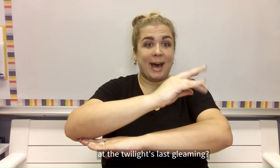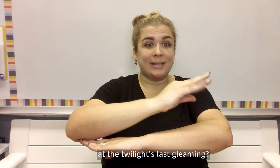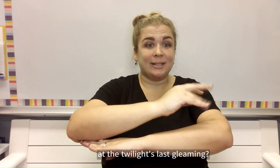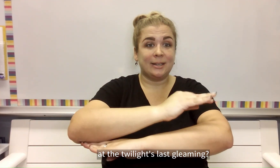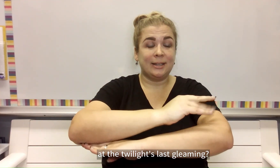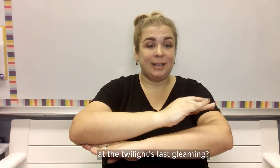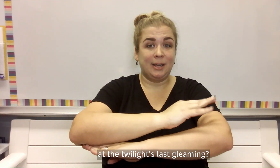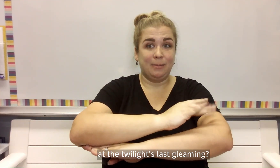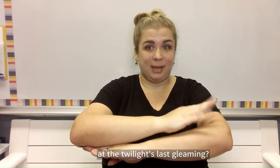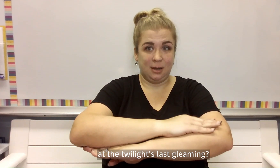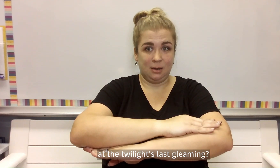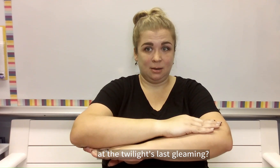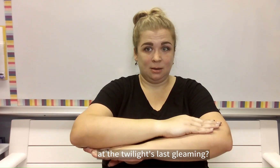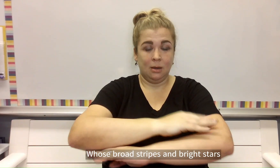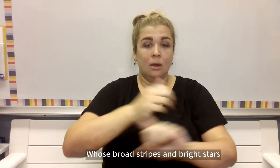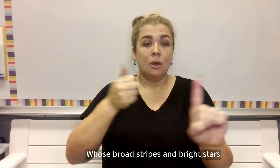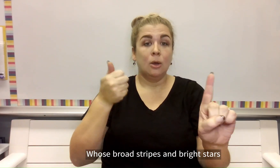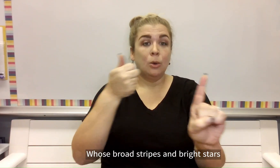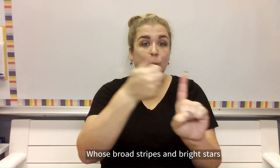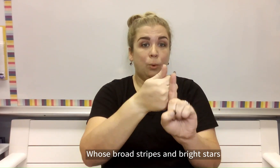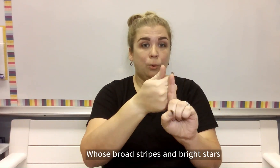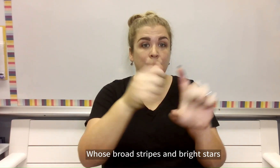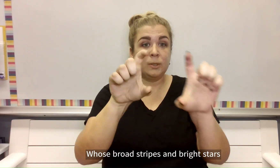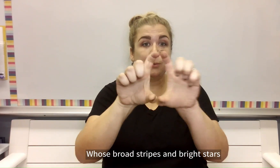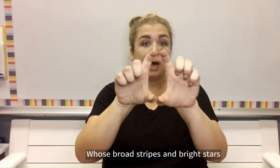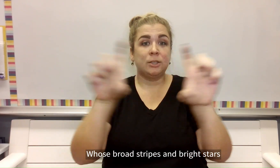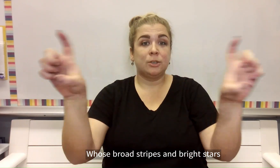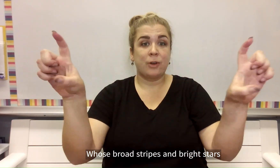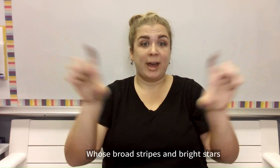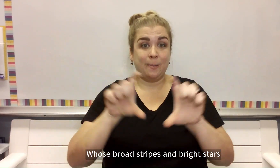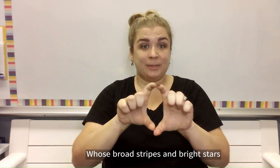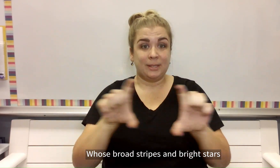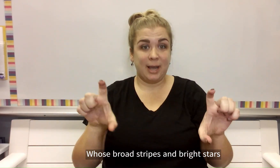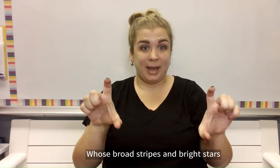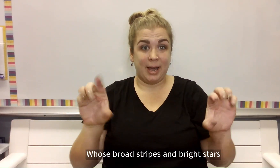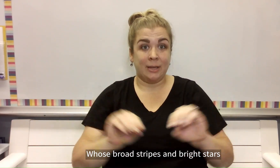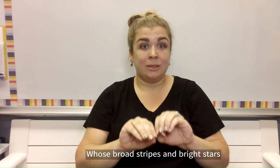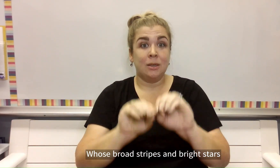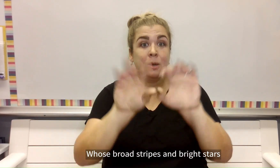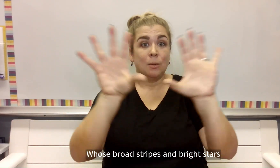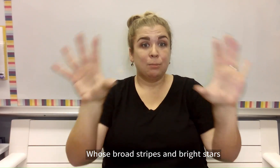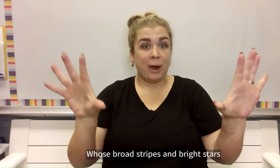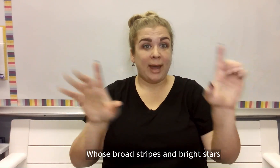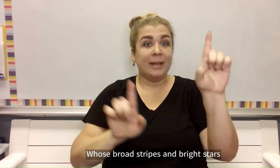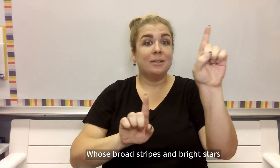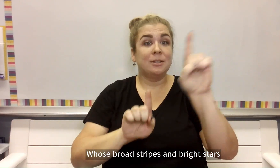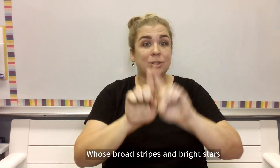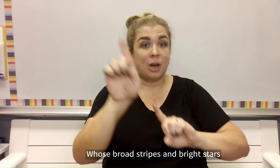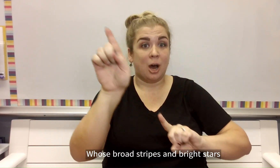last gleaming, whose broad stripes and bright